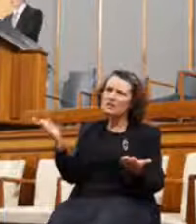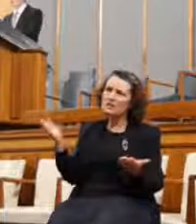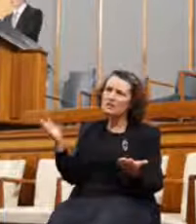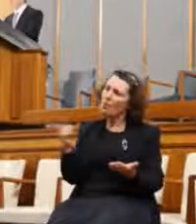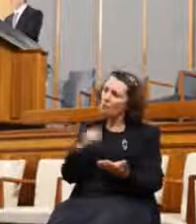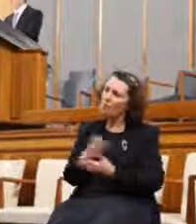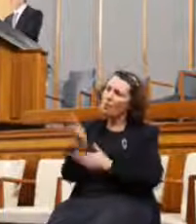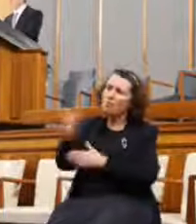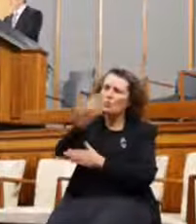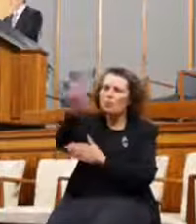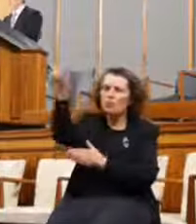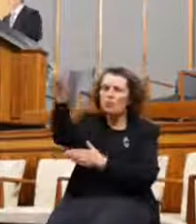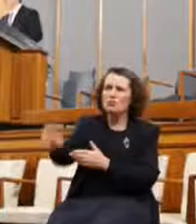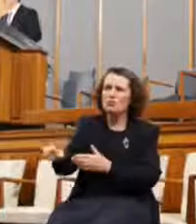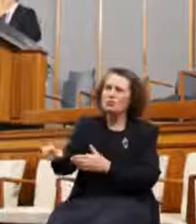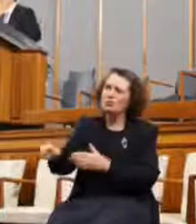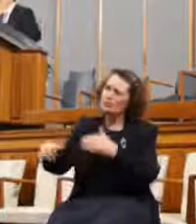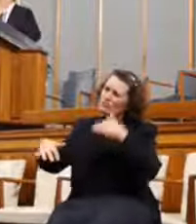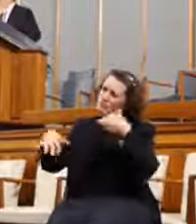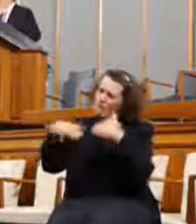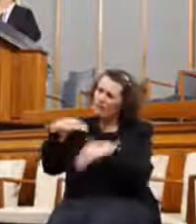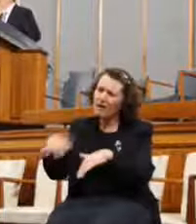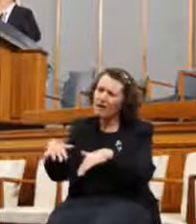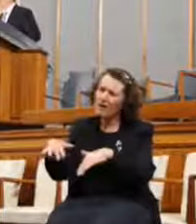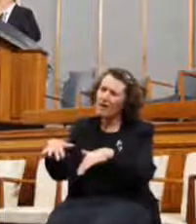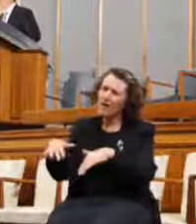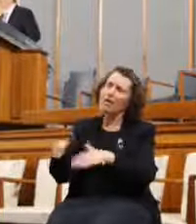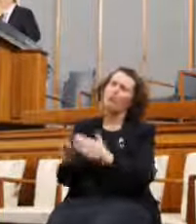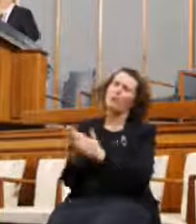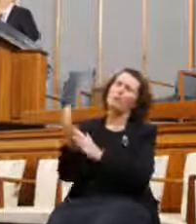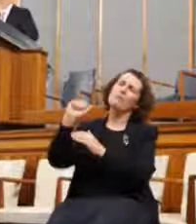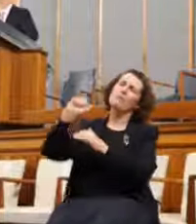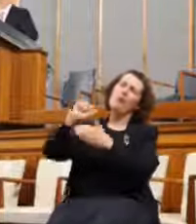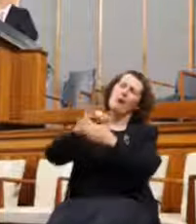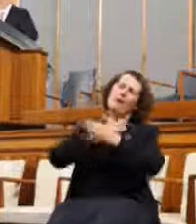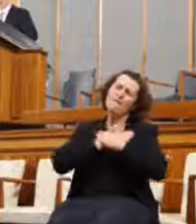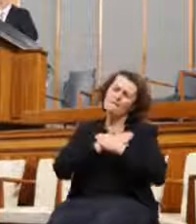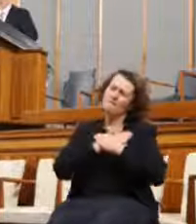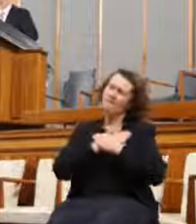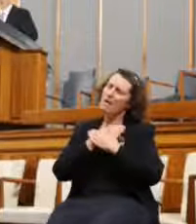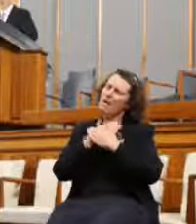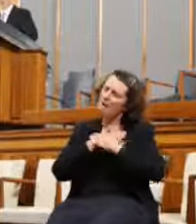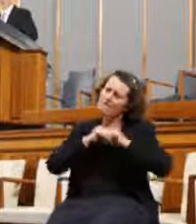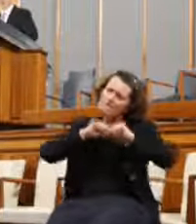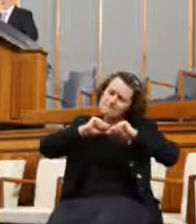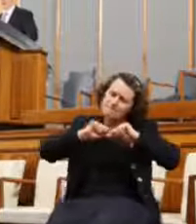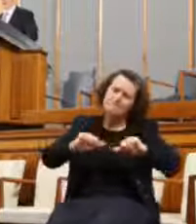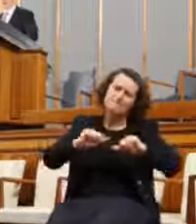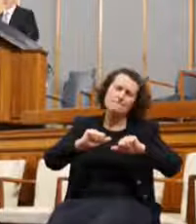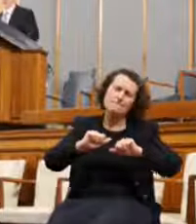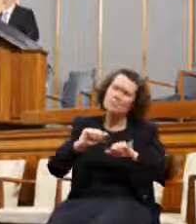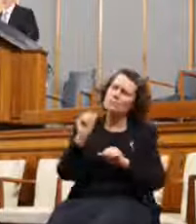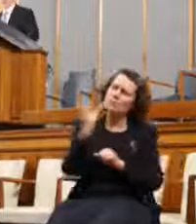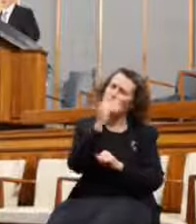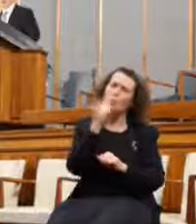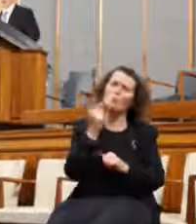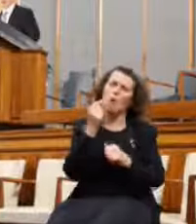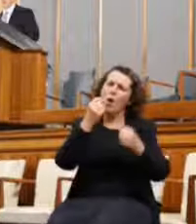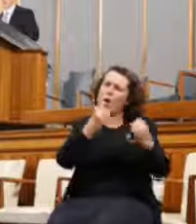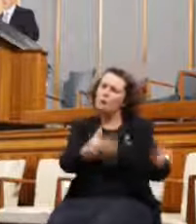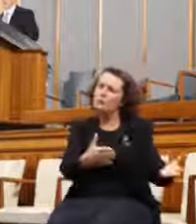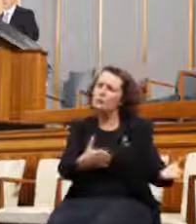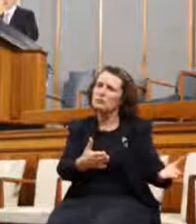measured, his saving love, his love for lost souls, his love for the people